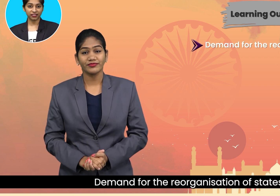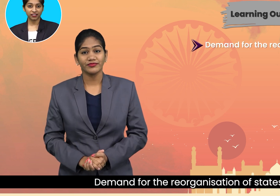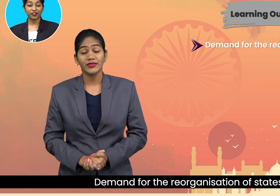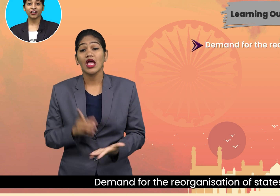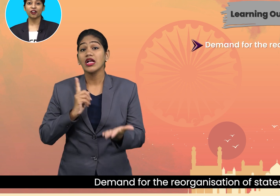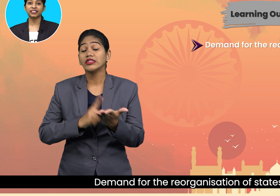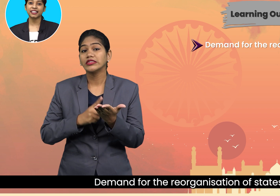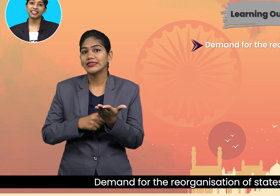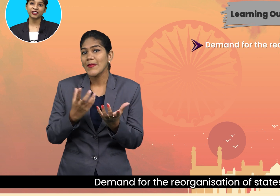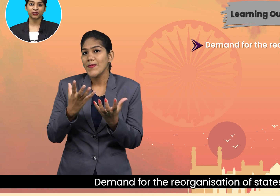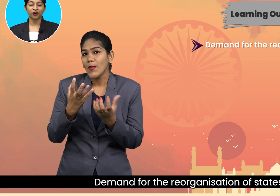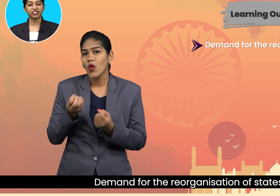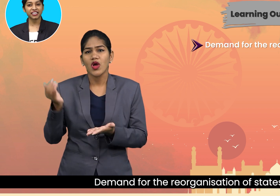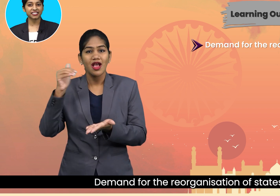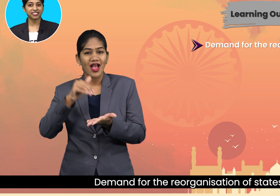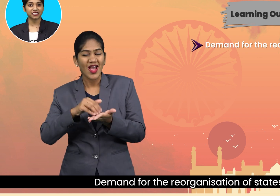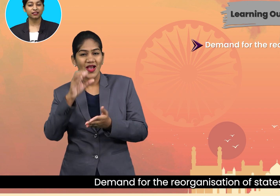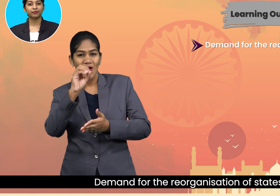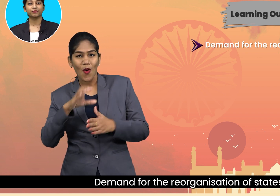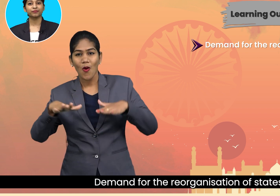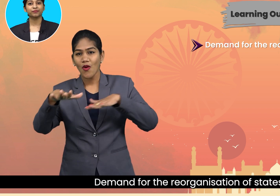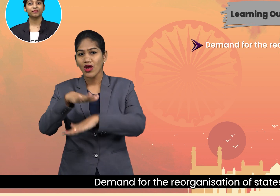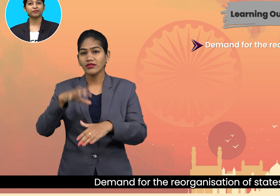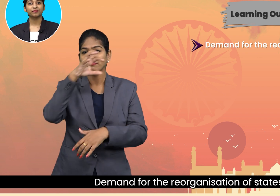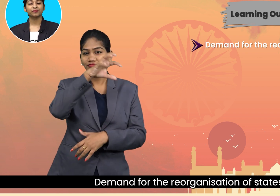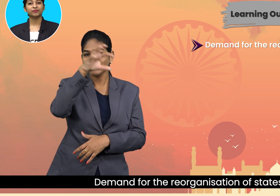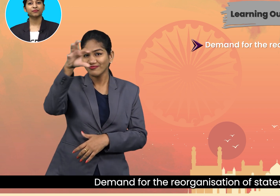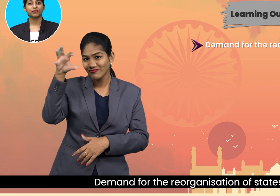demand for the reorganization of states,